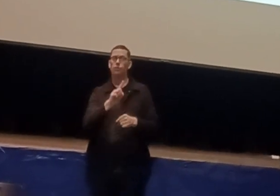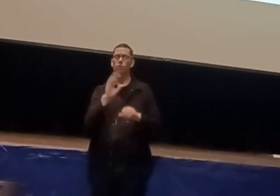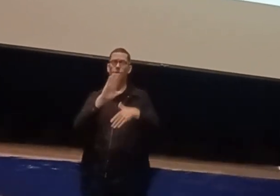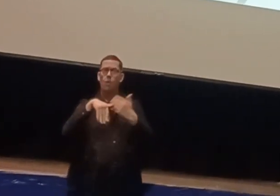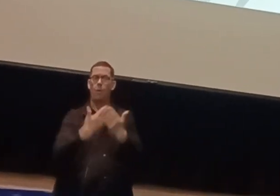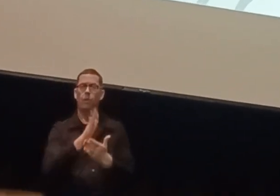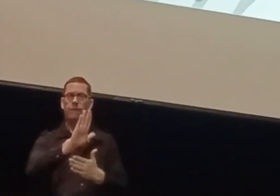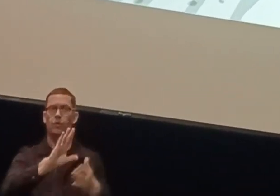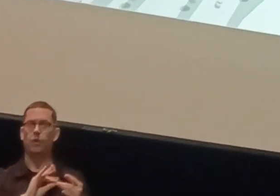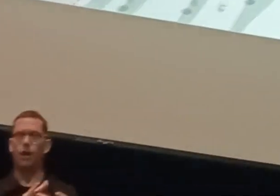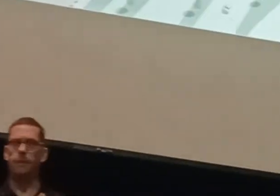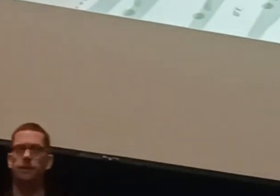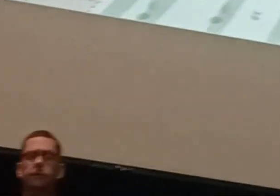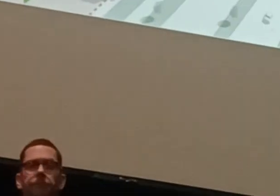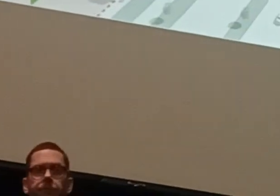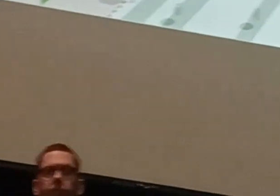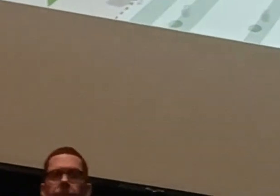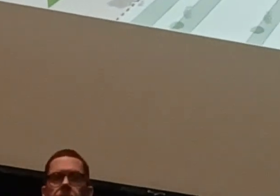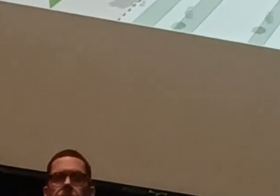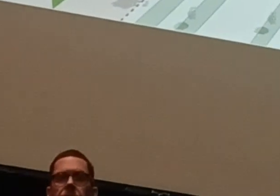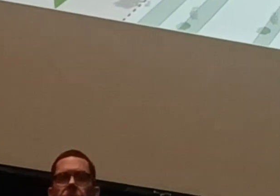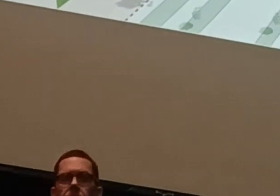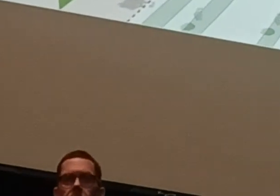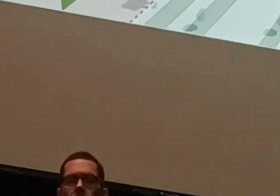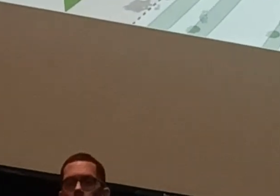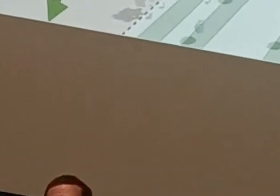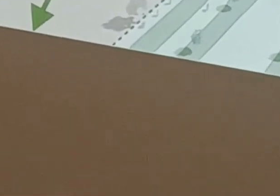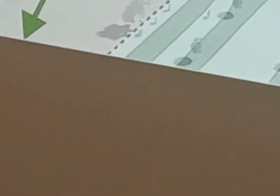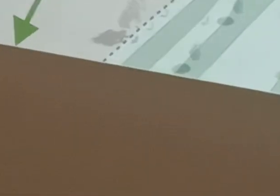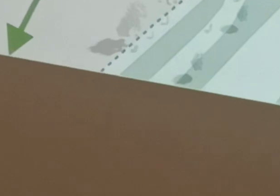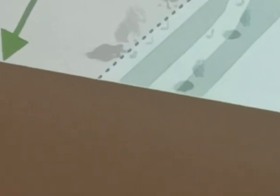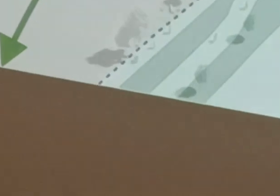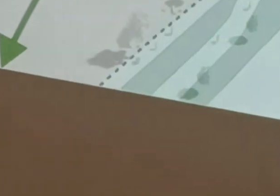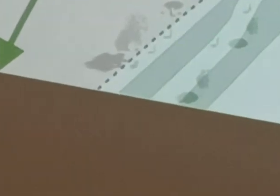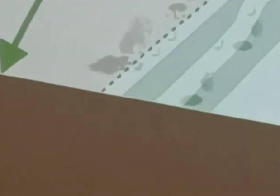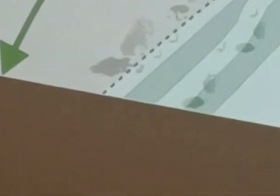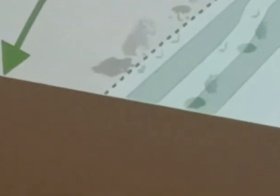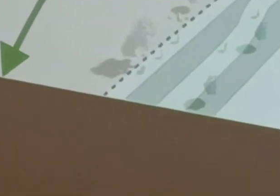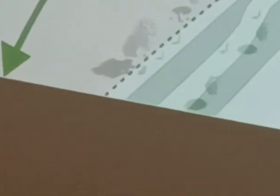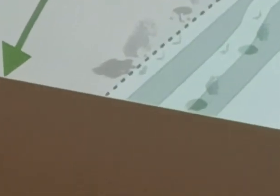pretty important because I think a lot of people that really care about design are in shock.